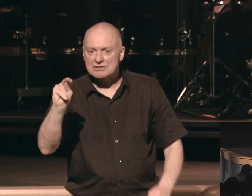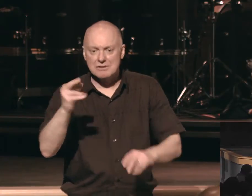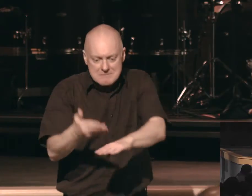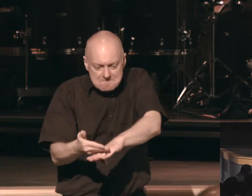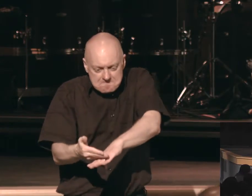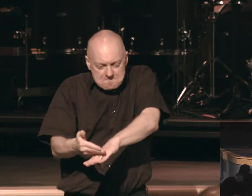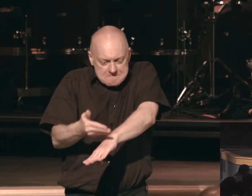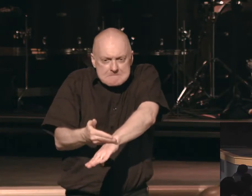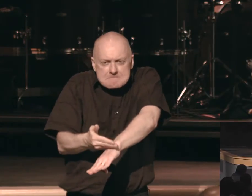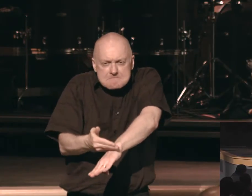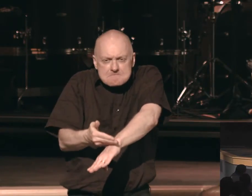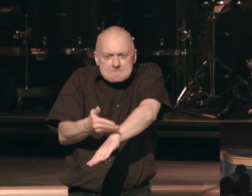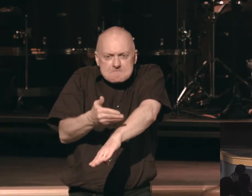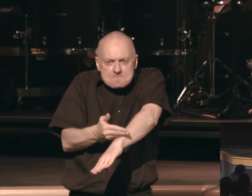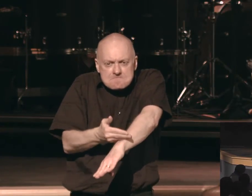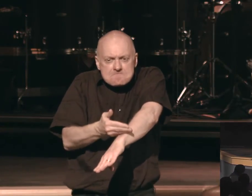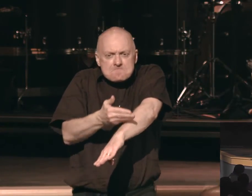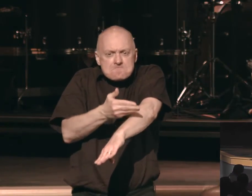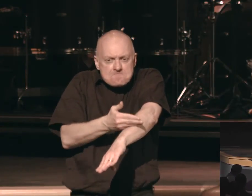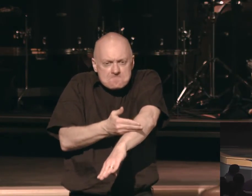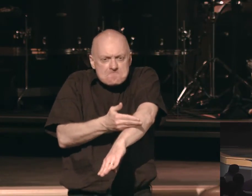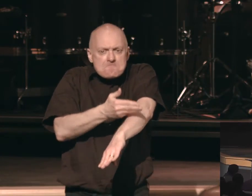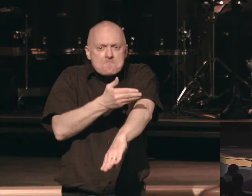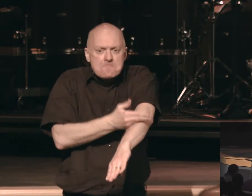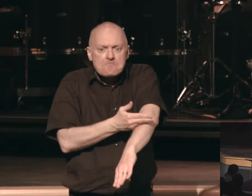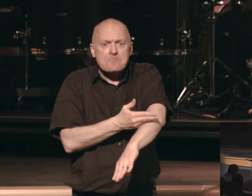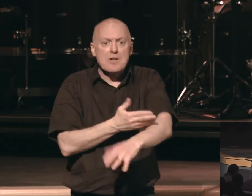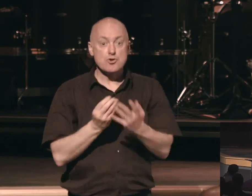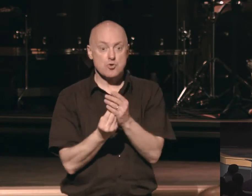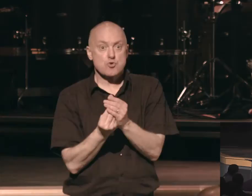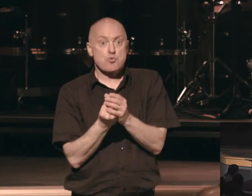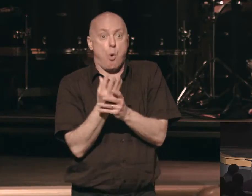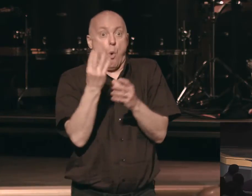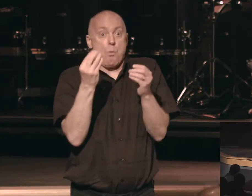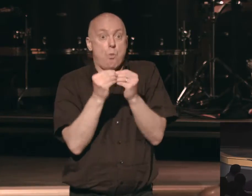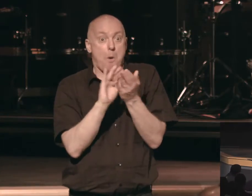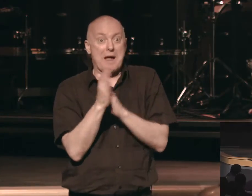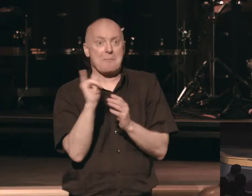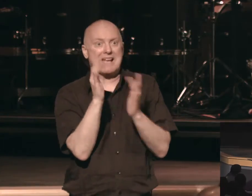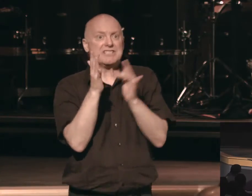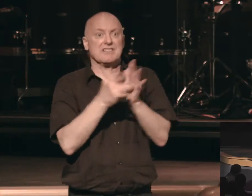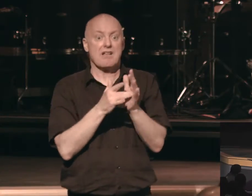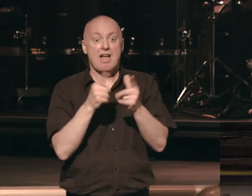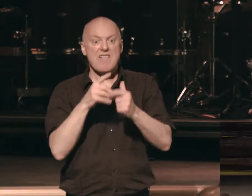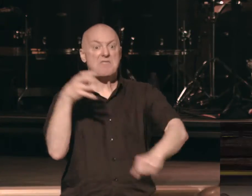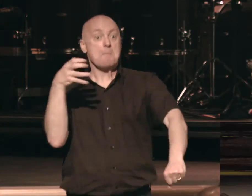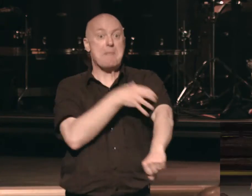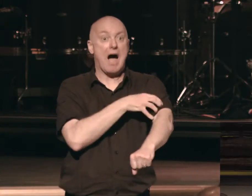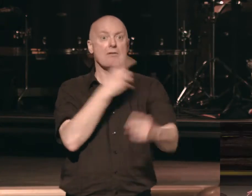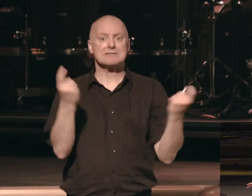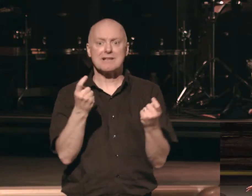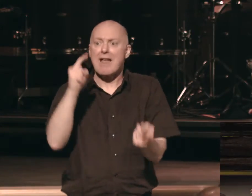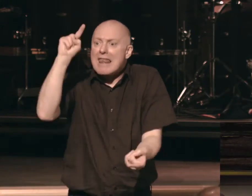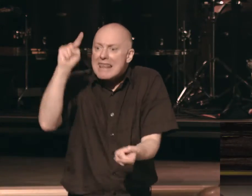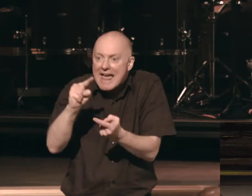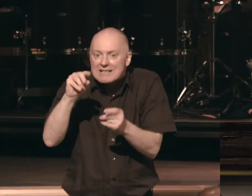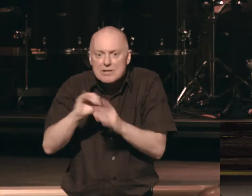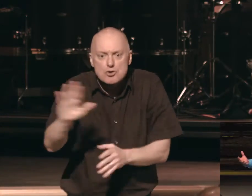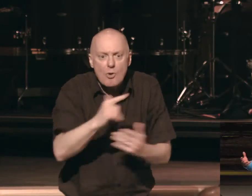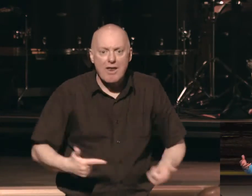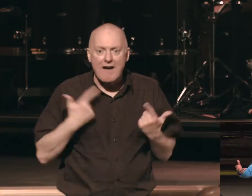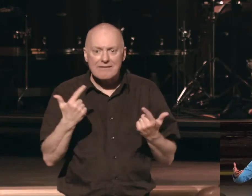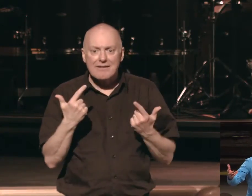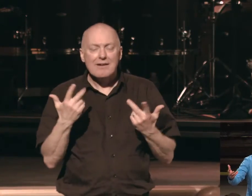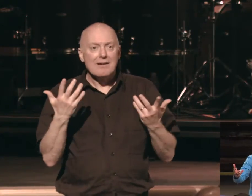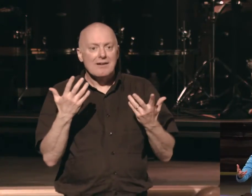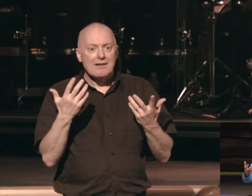the path of sanctification, and as you grow more like Jesus Christ, the power of sin begins to be weakened in your life. Hopefully,